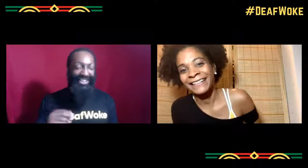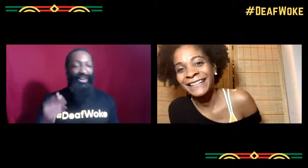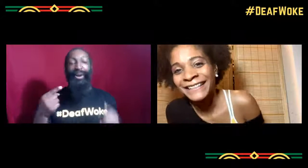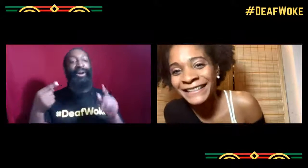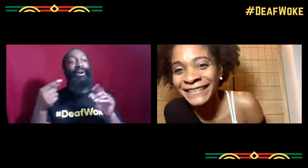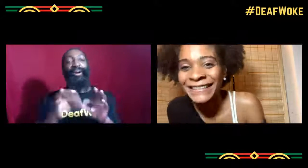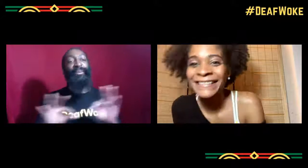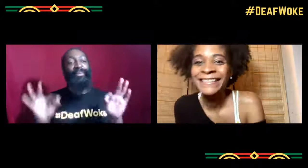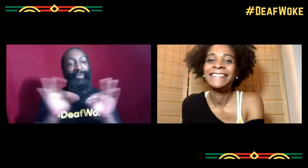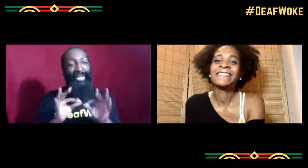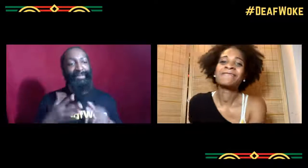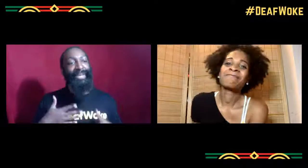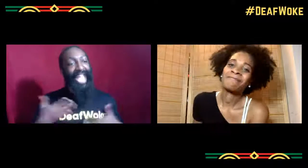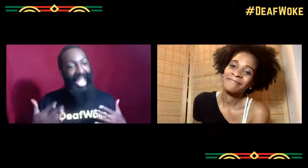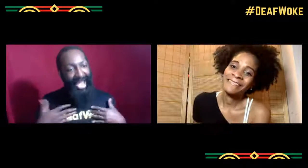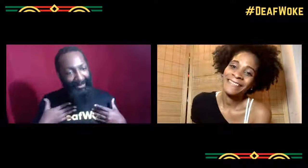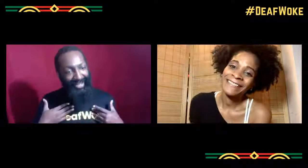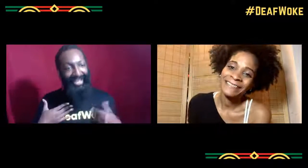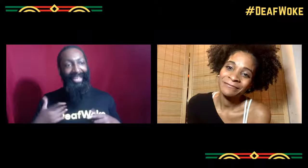keep it in control.